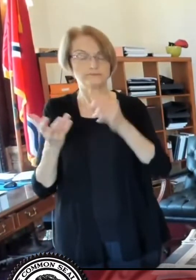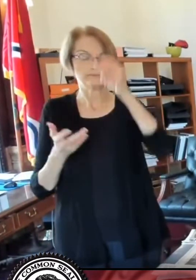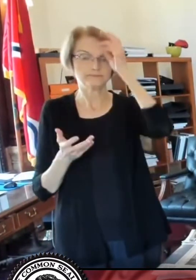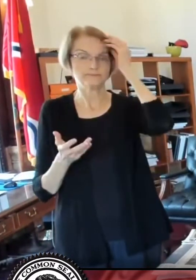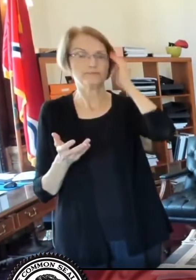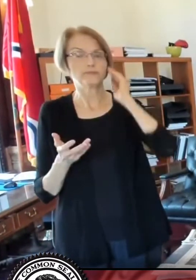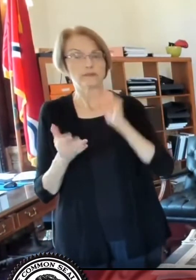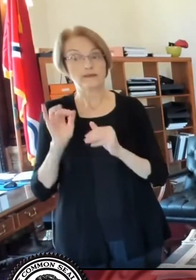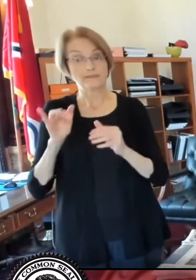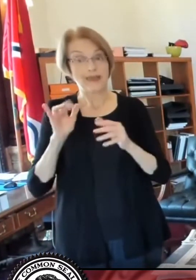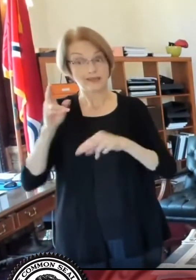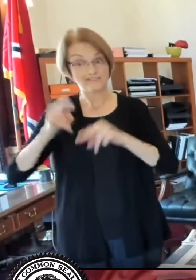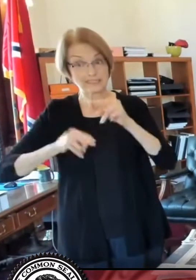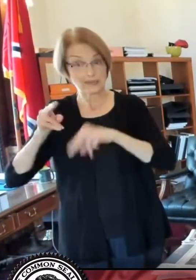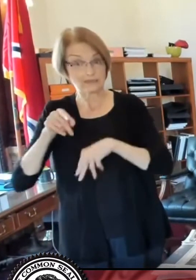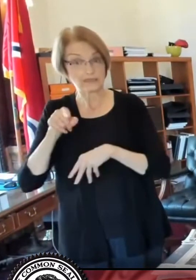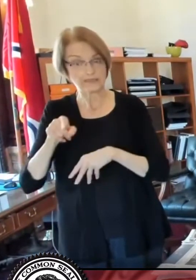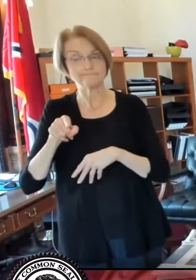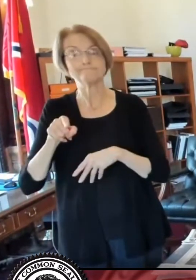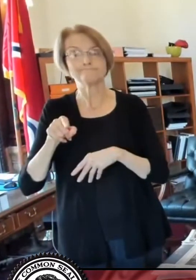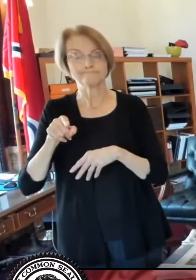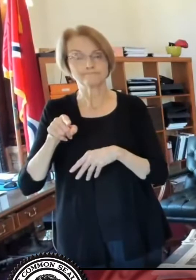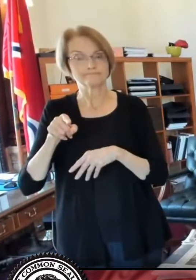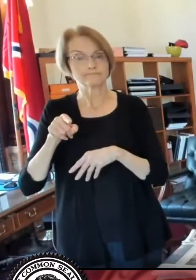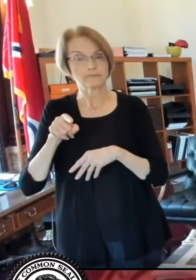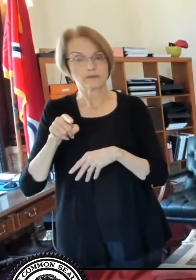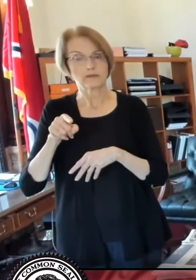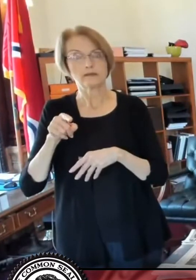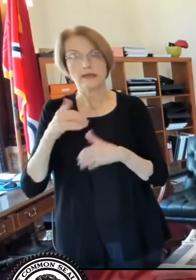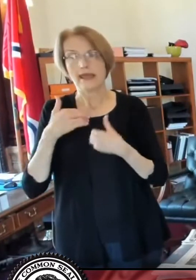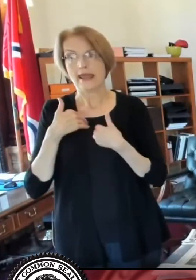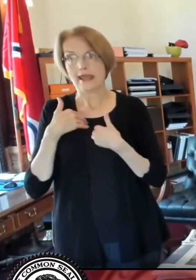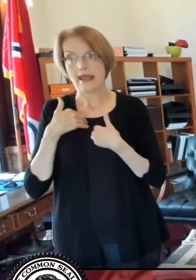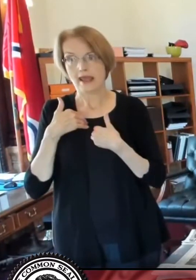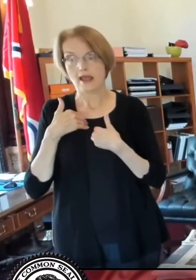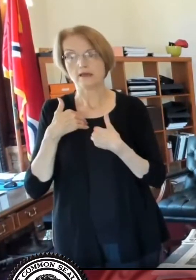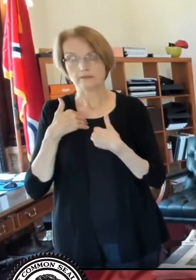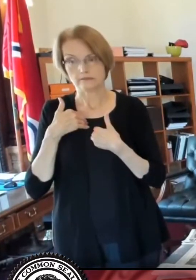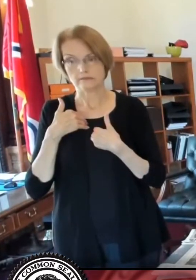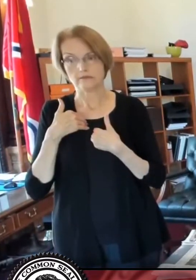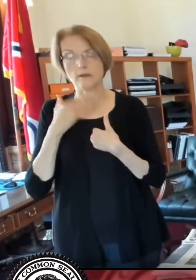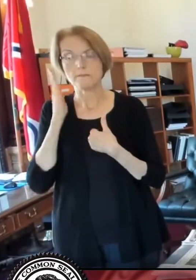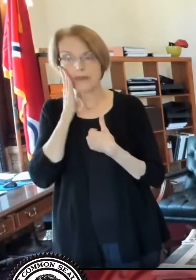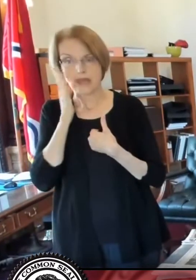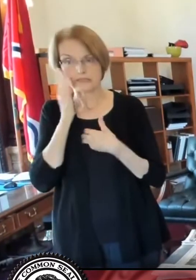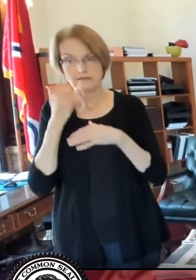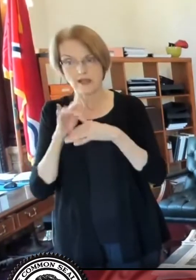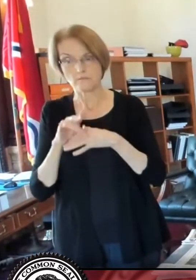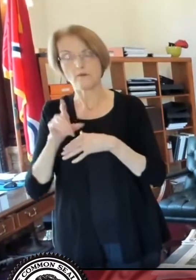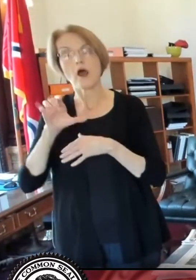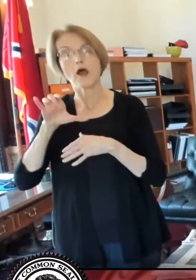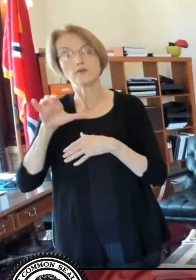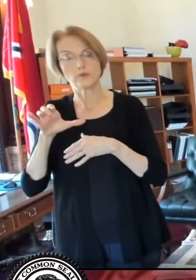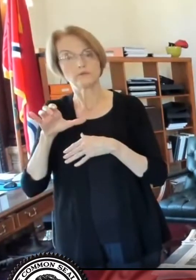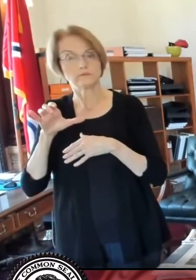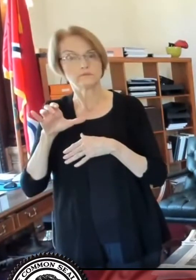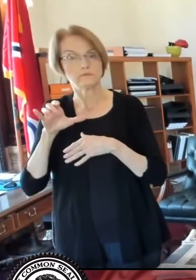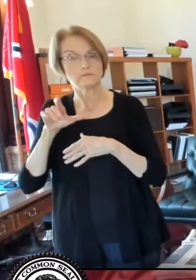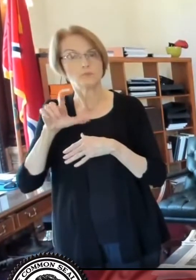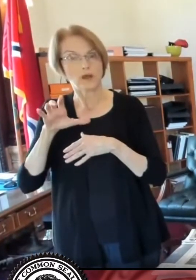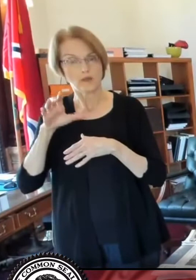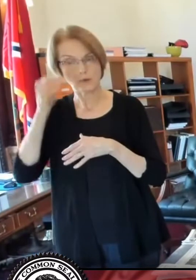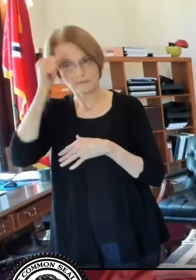a facility that has beds for 100 men, homeless men.